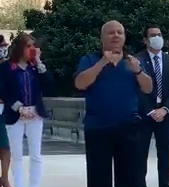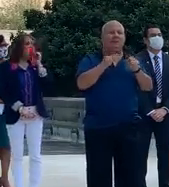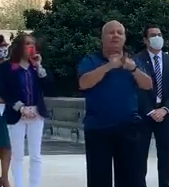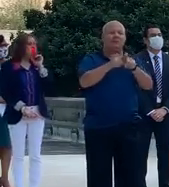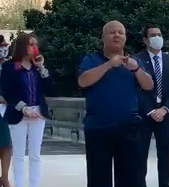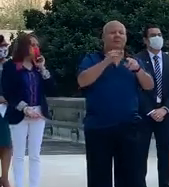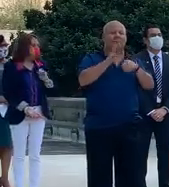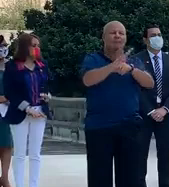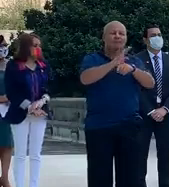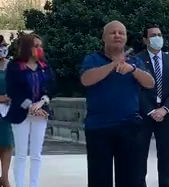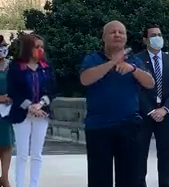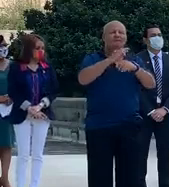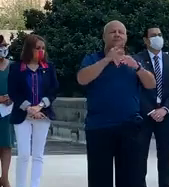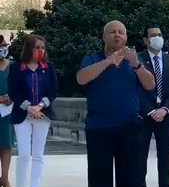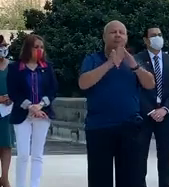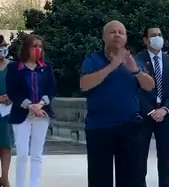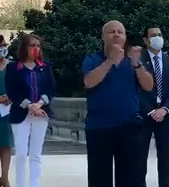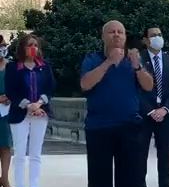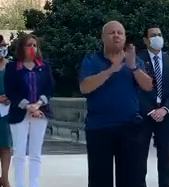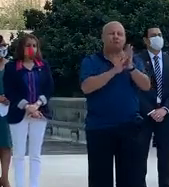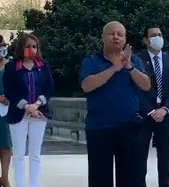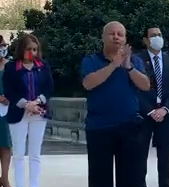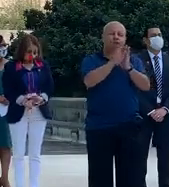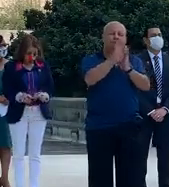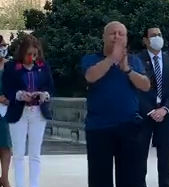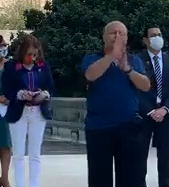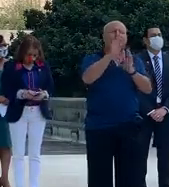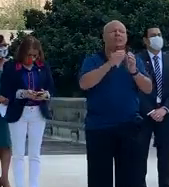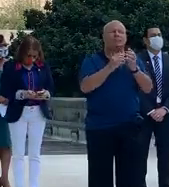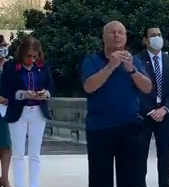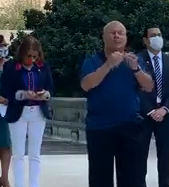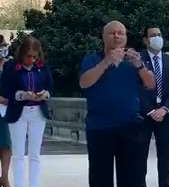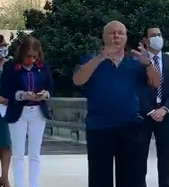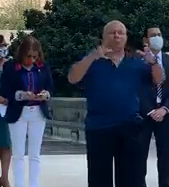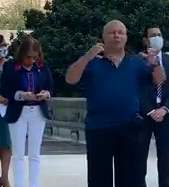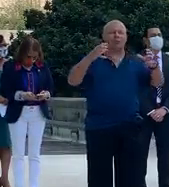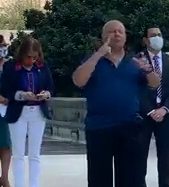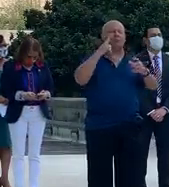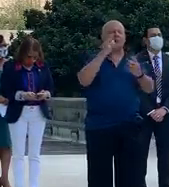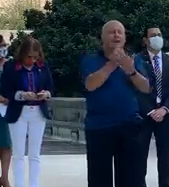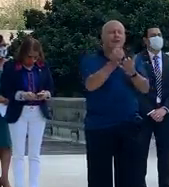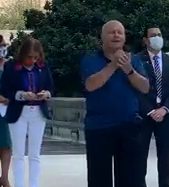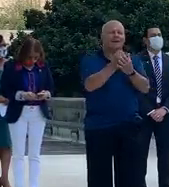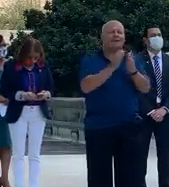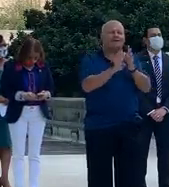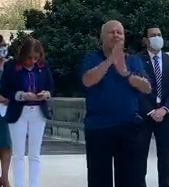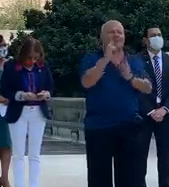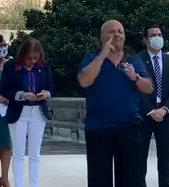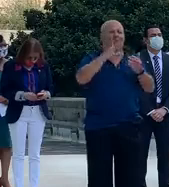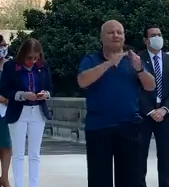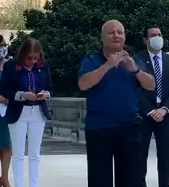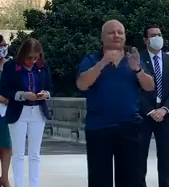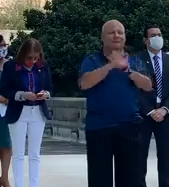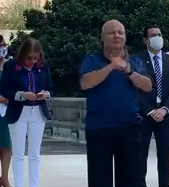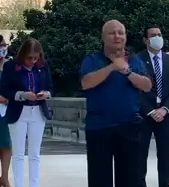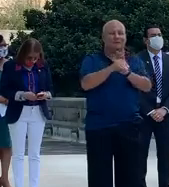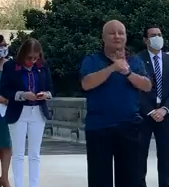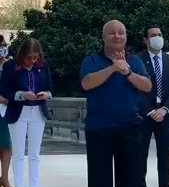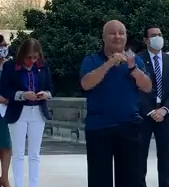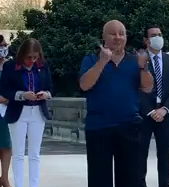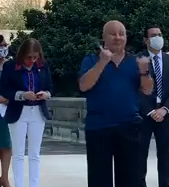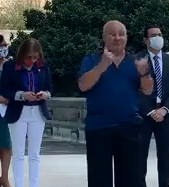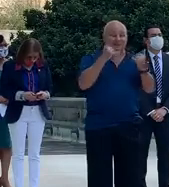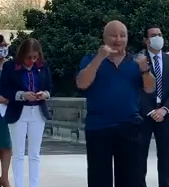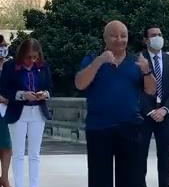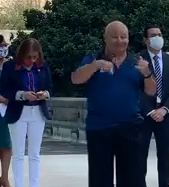to thrive, build wealth, and economic development for the city of New Orleans. So let's celebrate